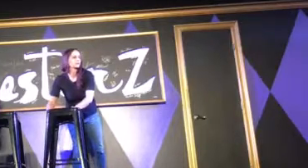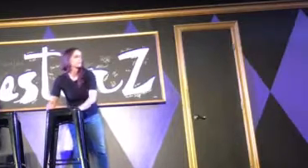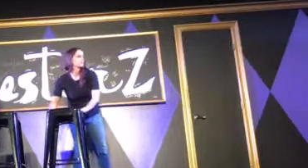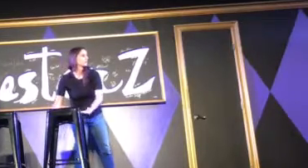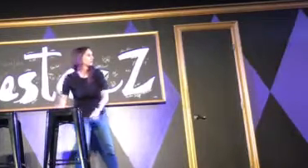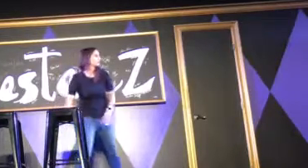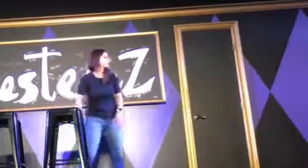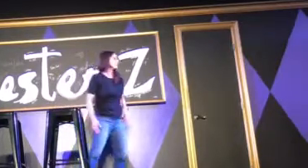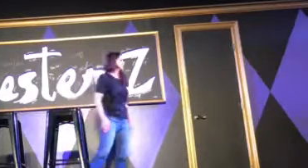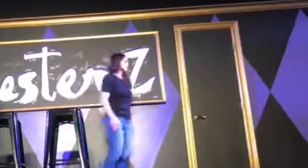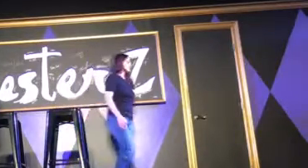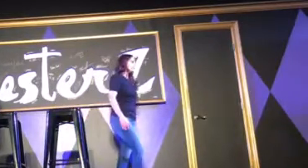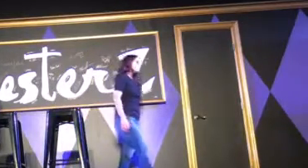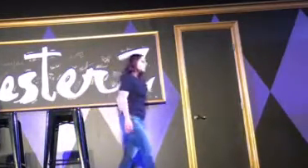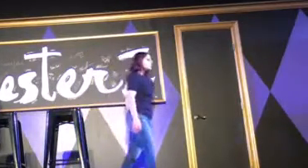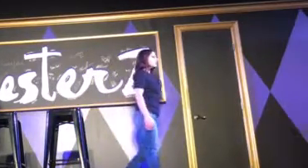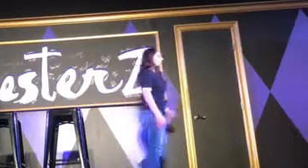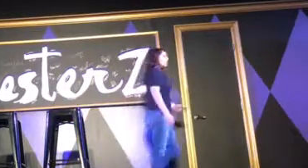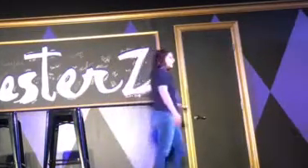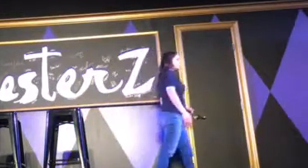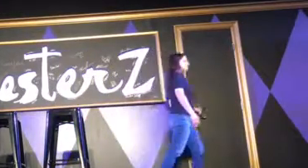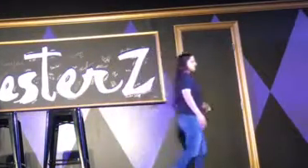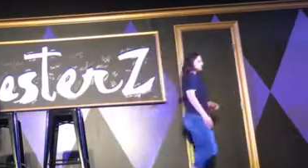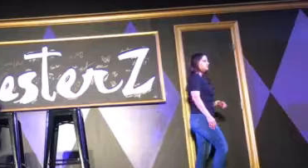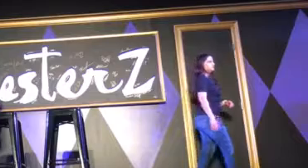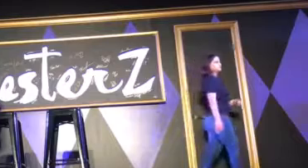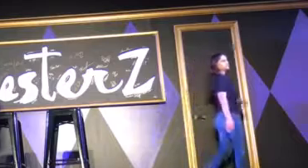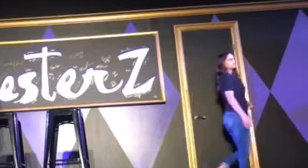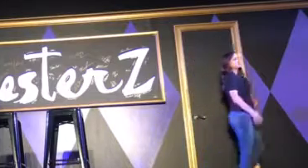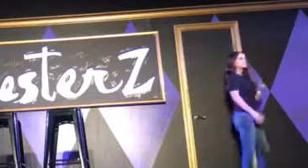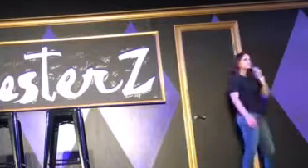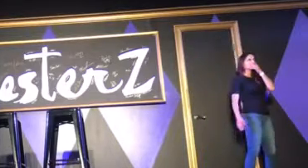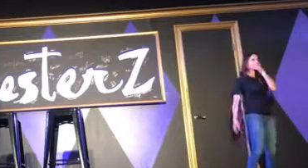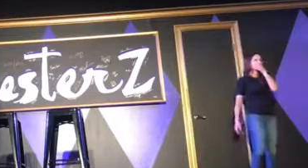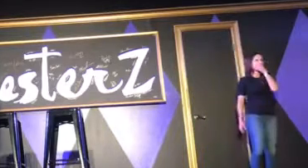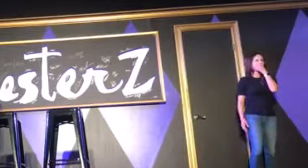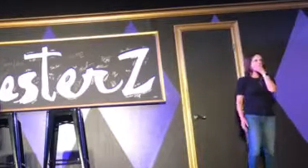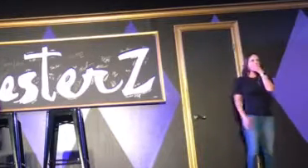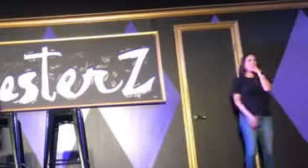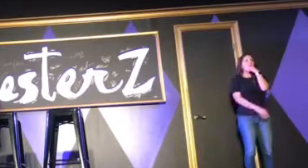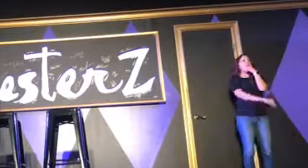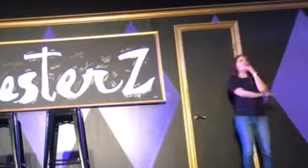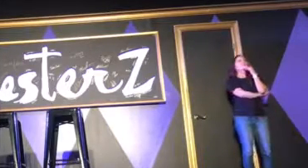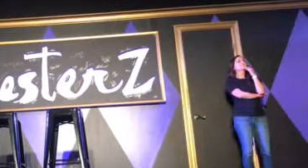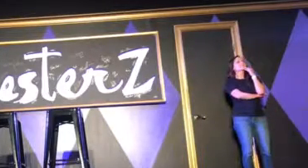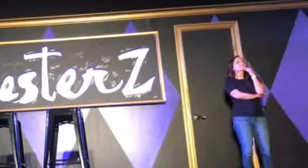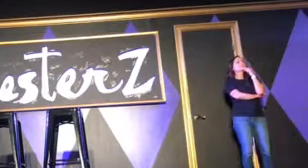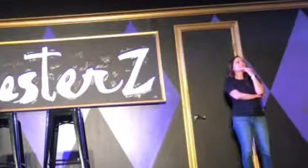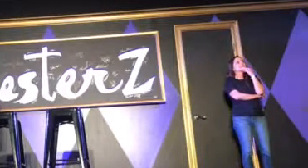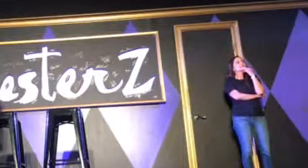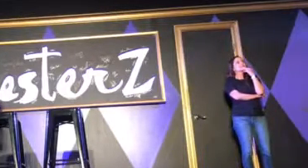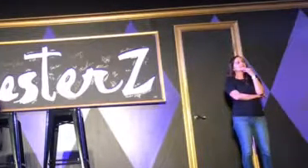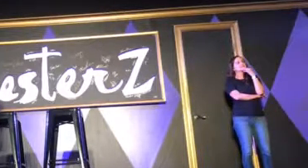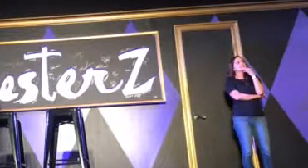more emotion, or more detail. So, for this game, you guys are Cupcake